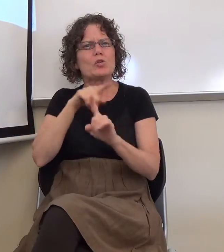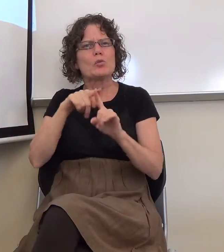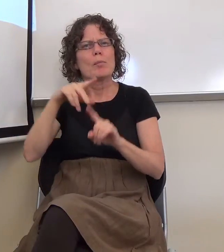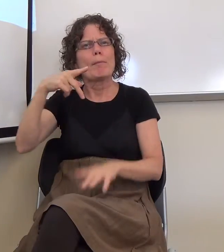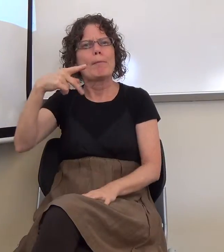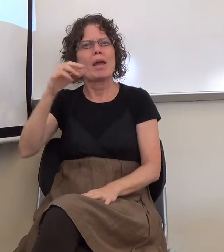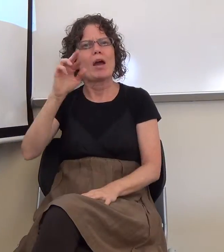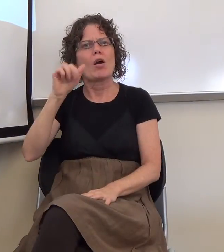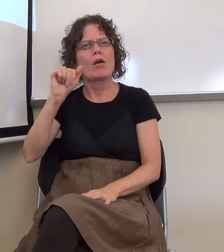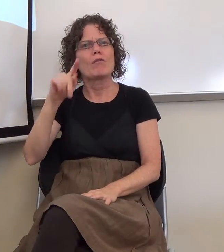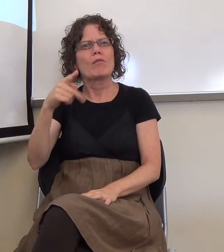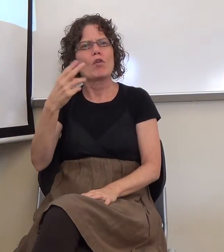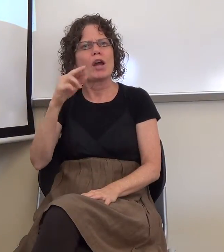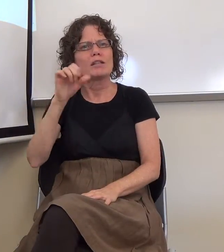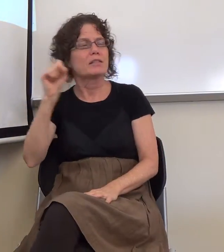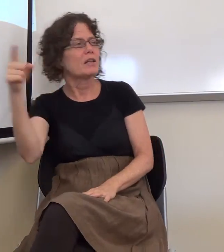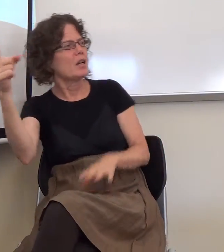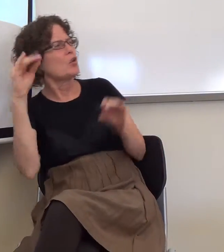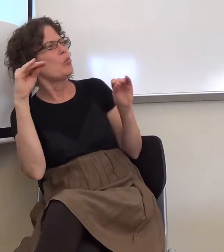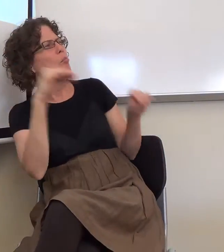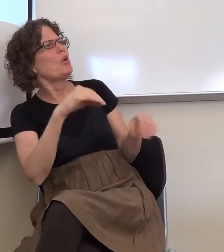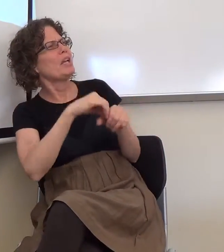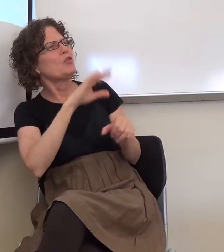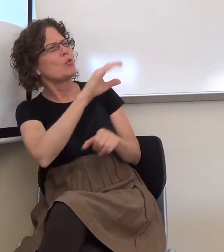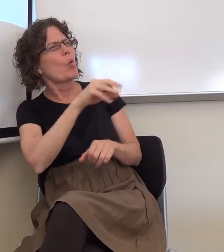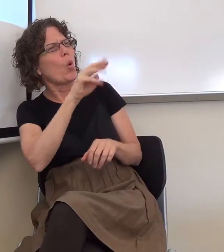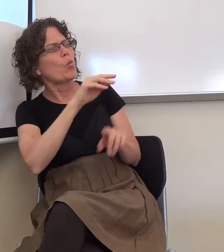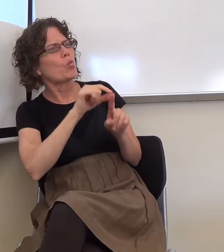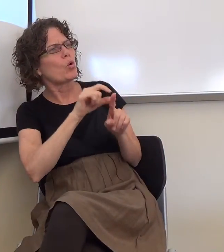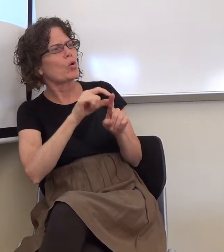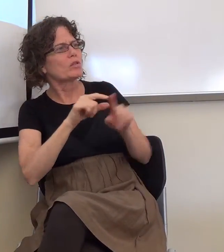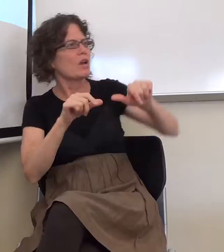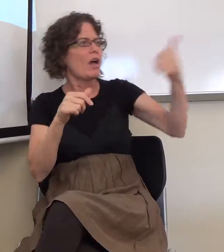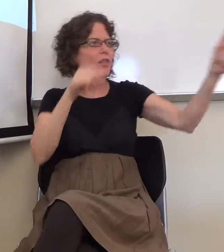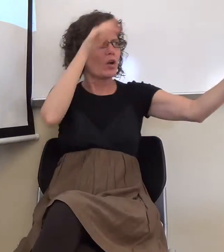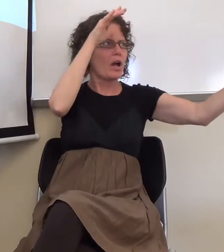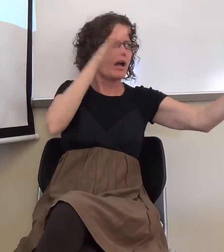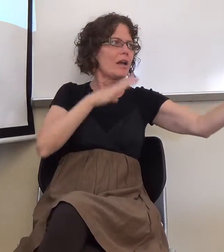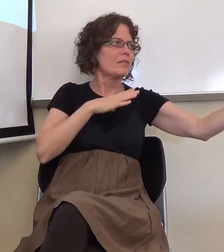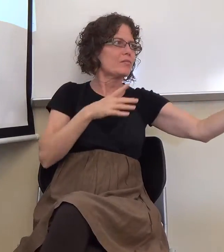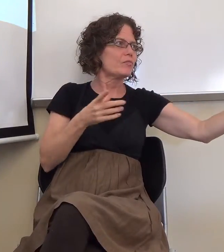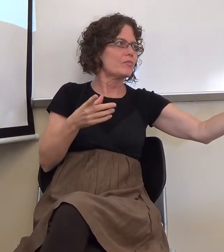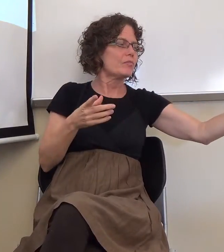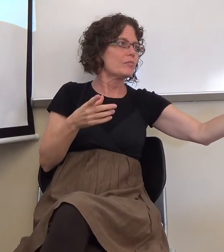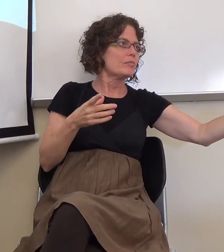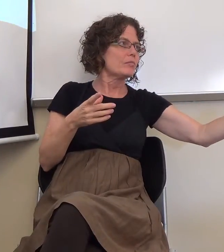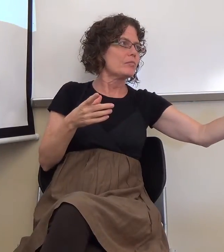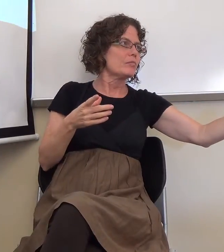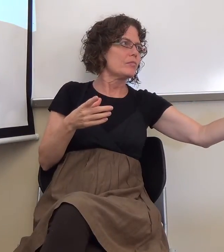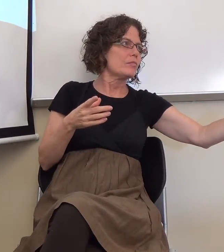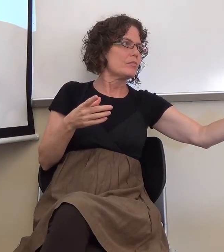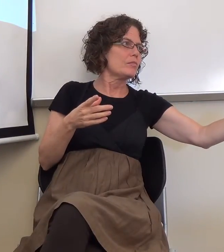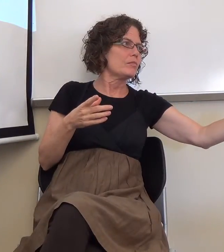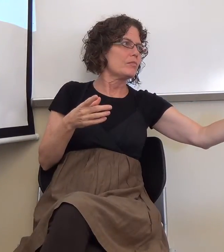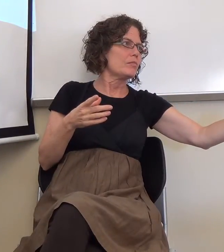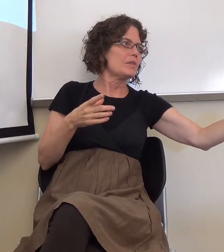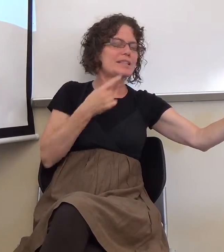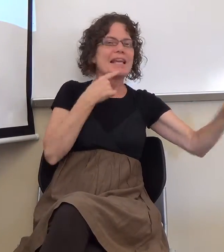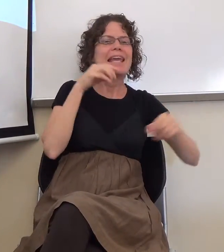Put it in your own words. Not make more about kind of say it in your own words. Okay,